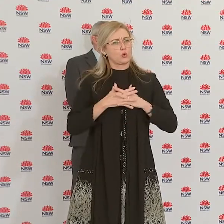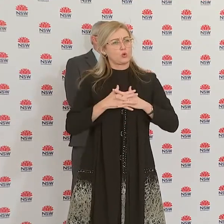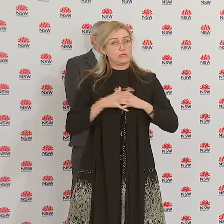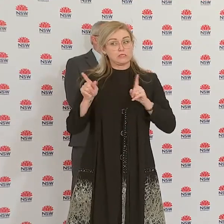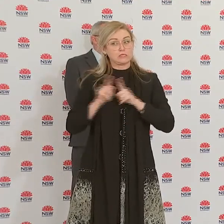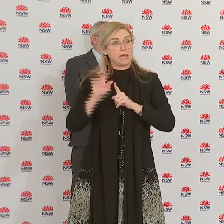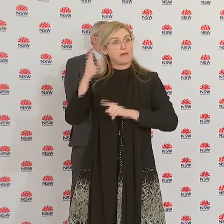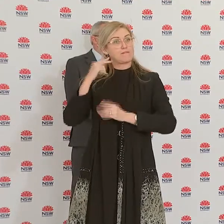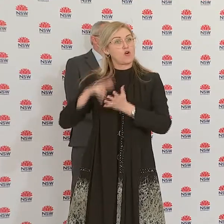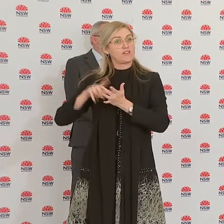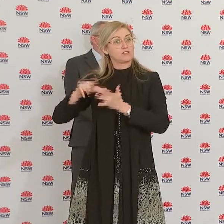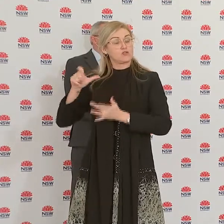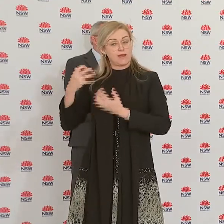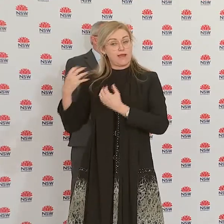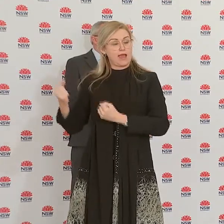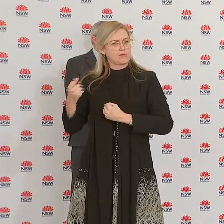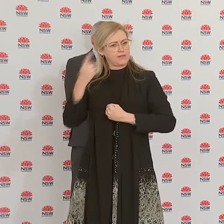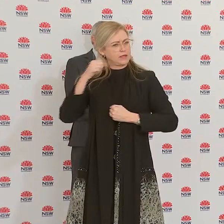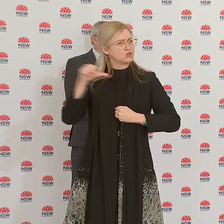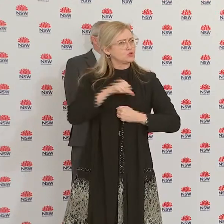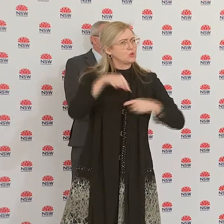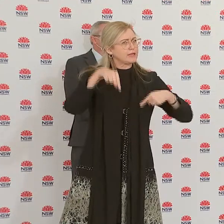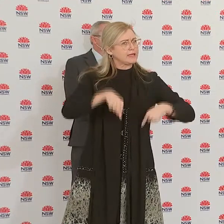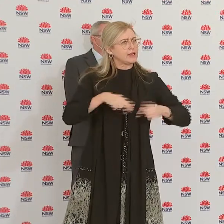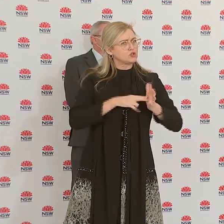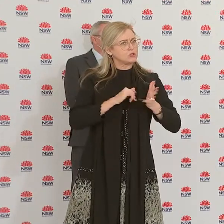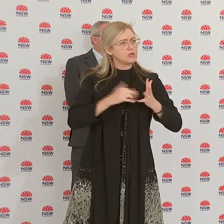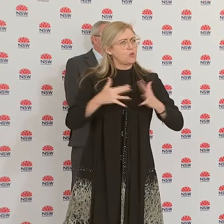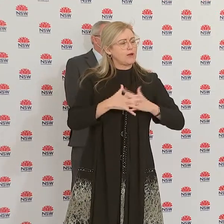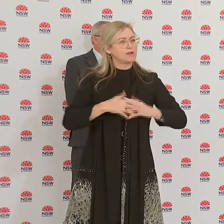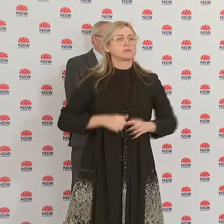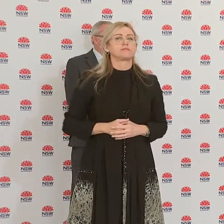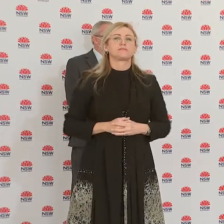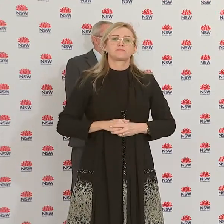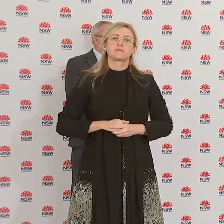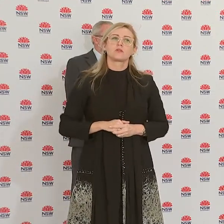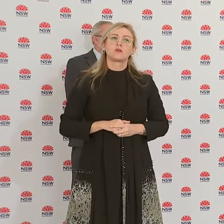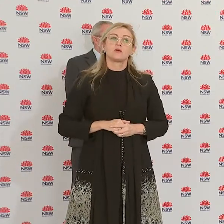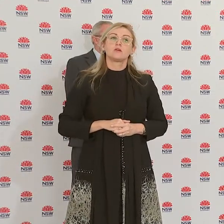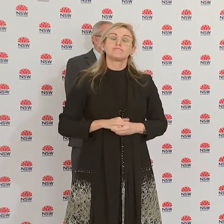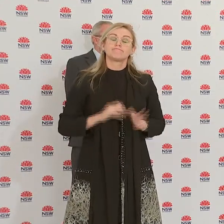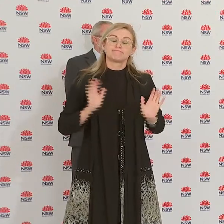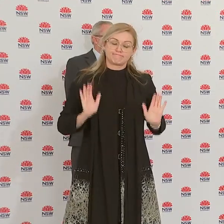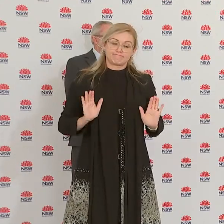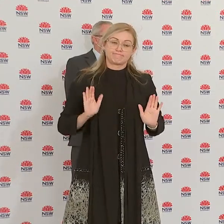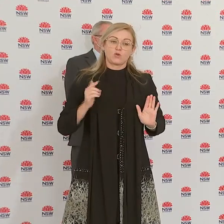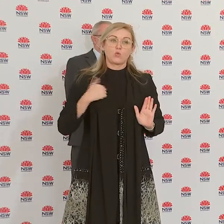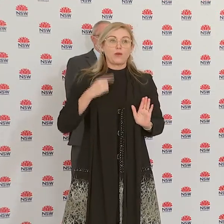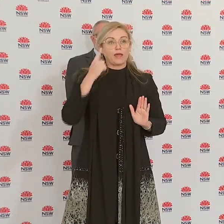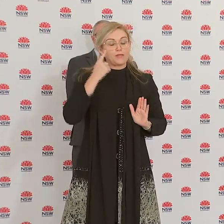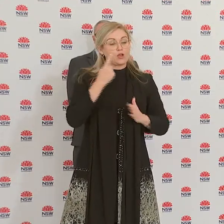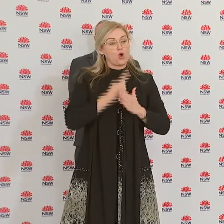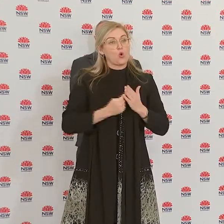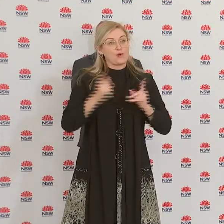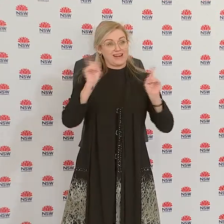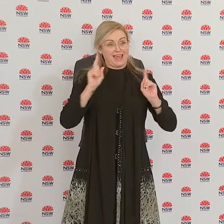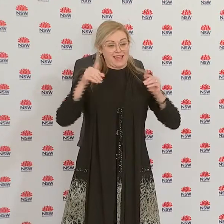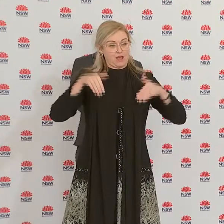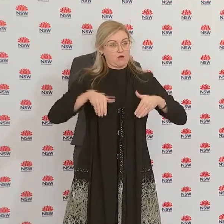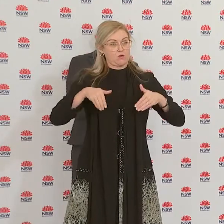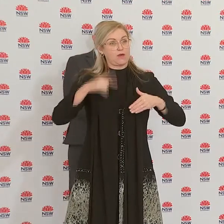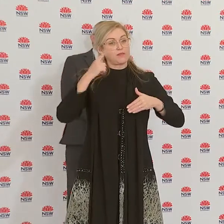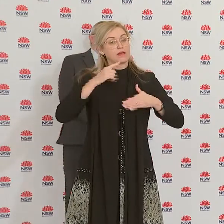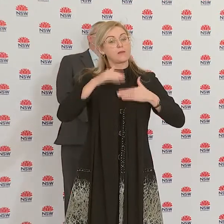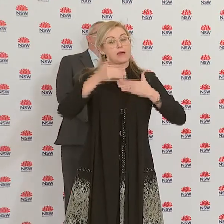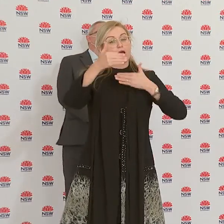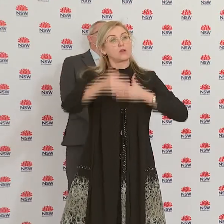week? I'll let the Premier answer that, but can I just say, we are taking a day at a time. We are focused on the end game of end of